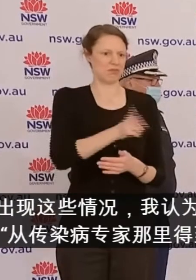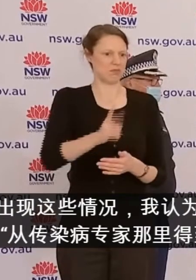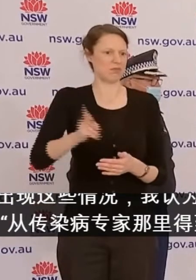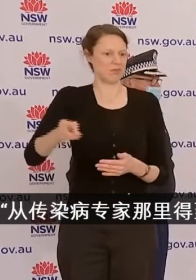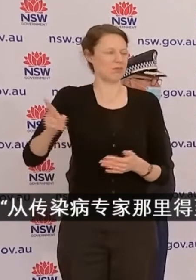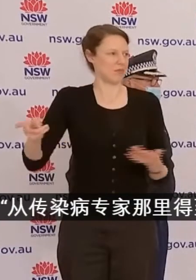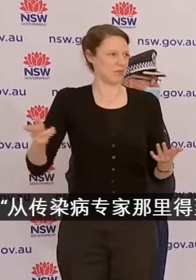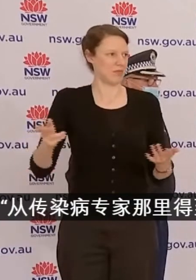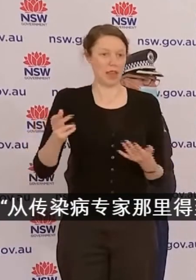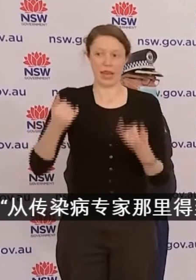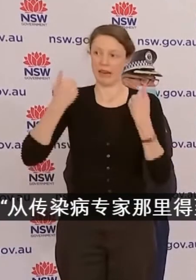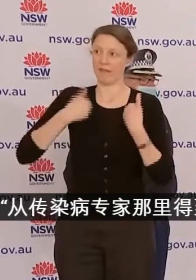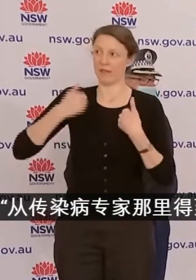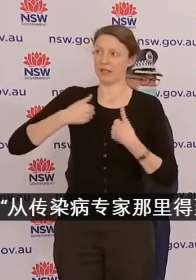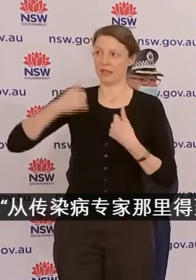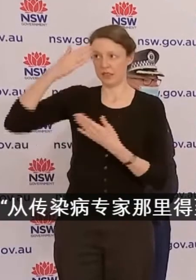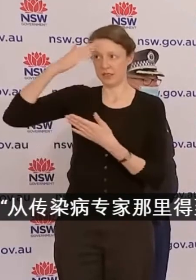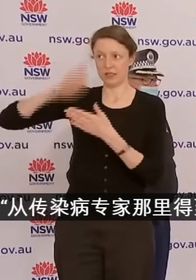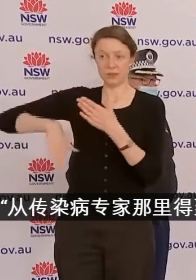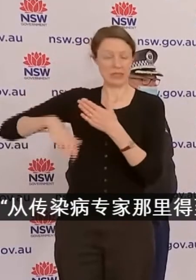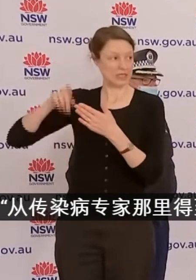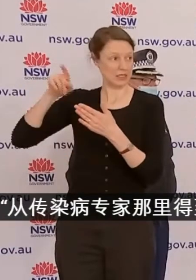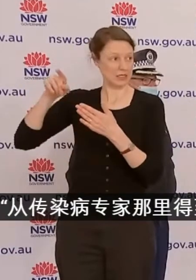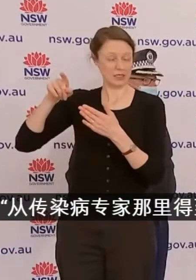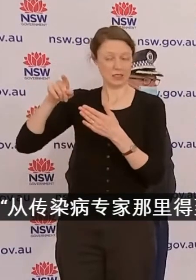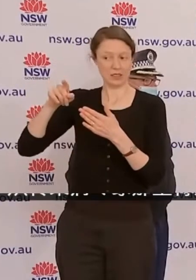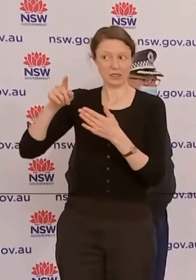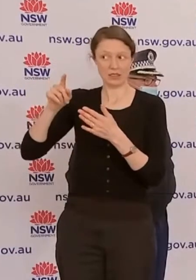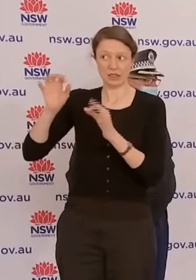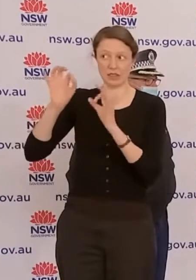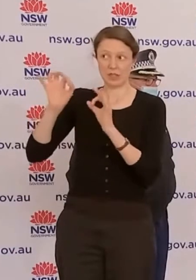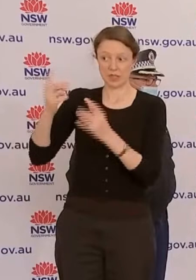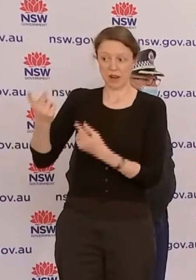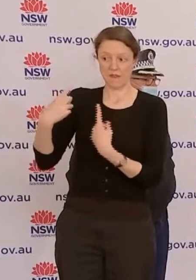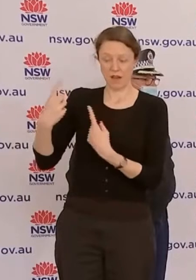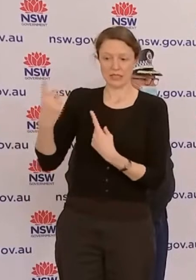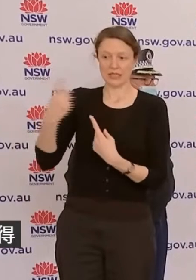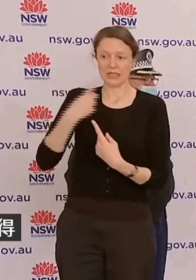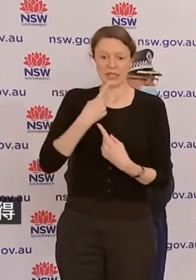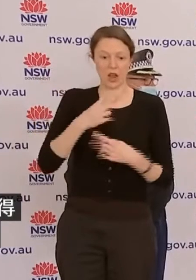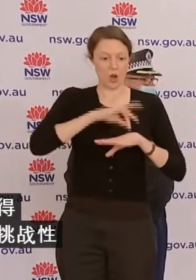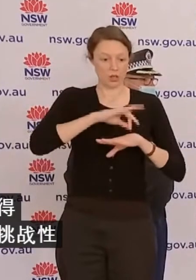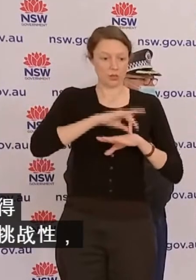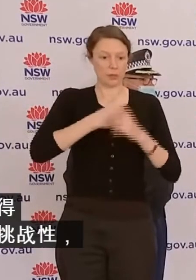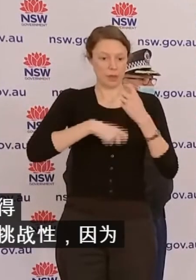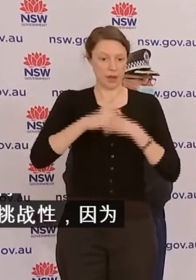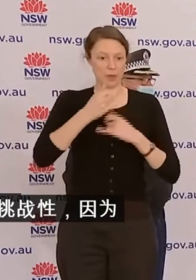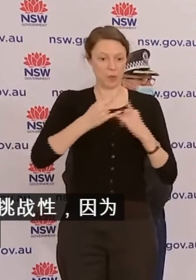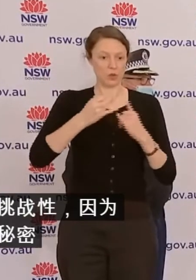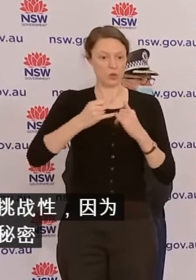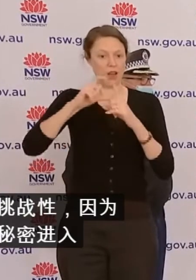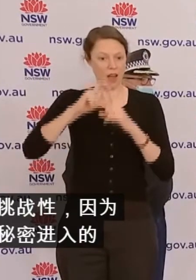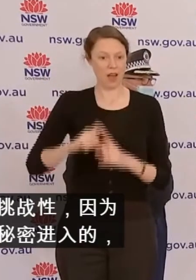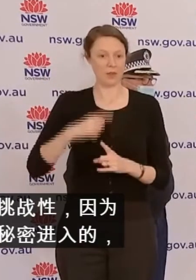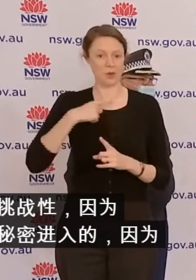getting from the infectious diseases specialists is that the hospitals are becoming more and more of a challenge, because patients are obviously